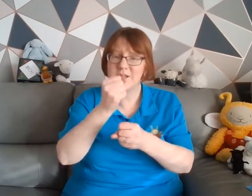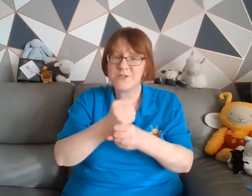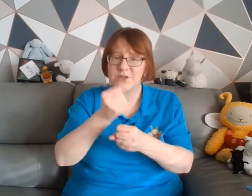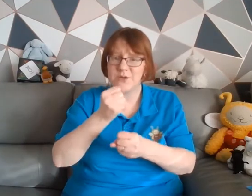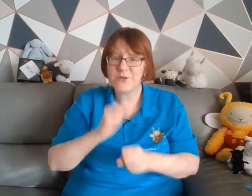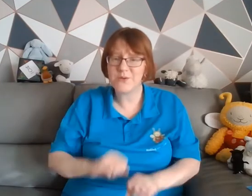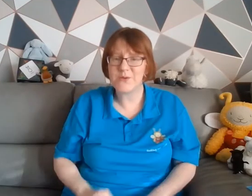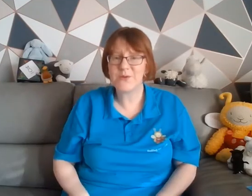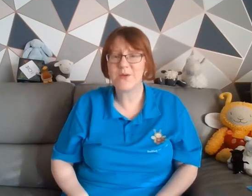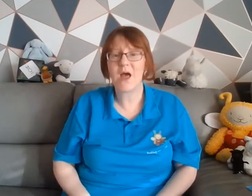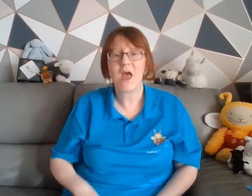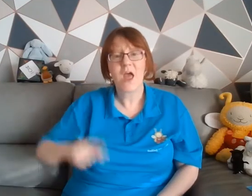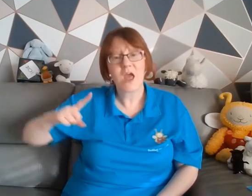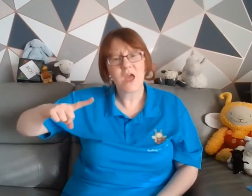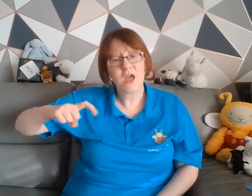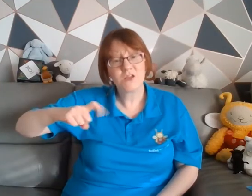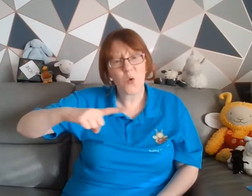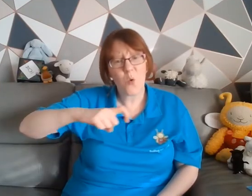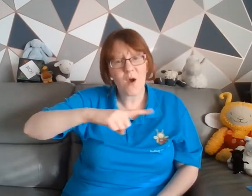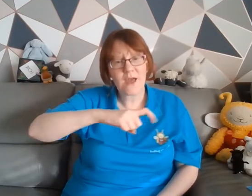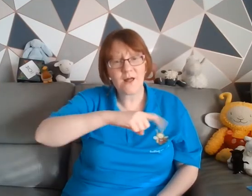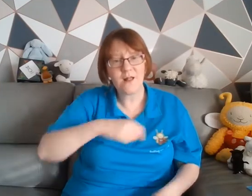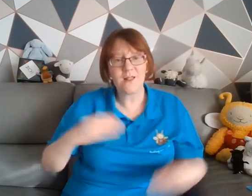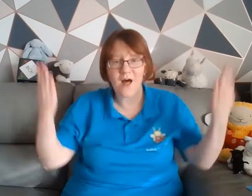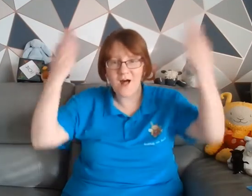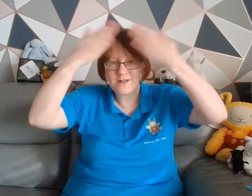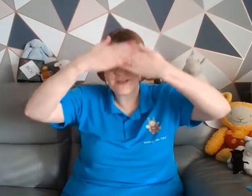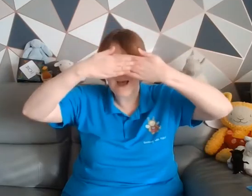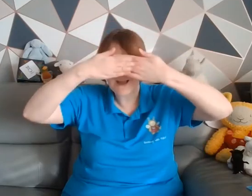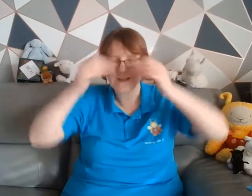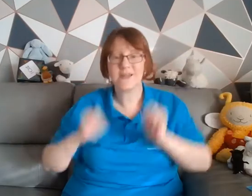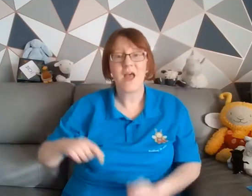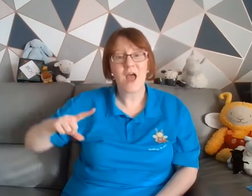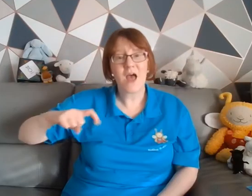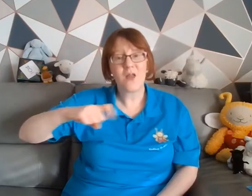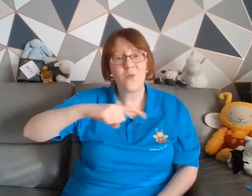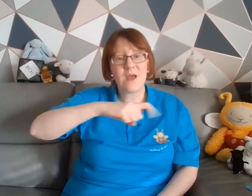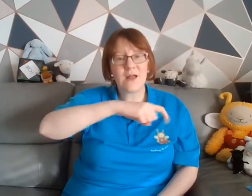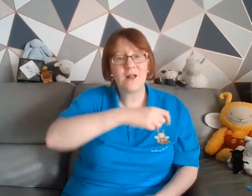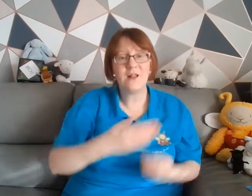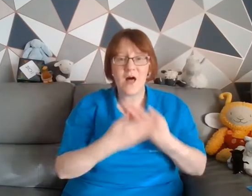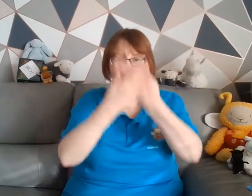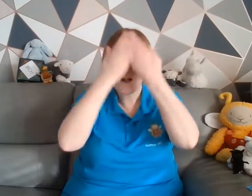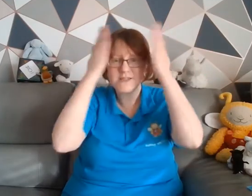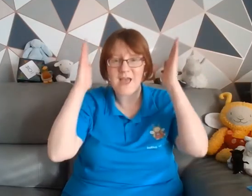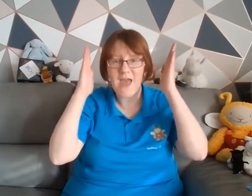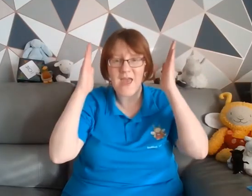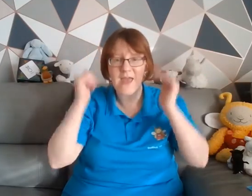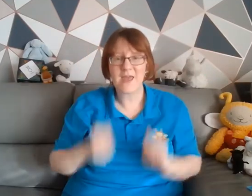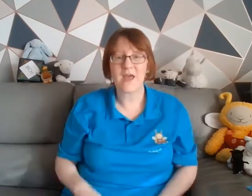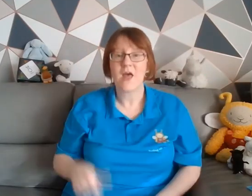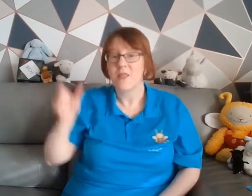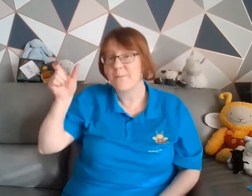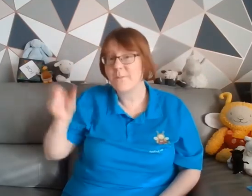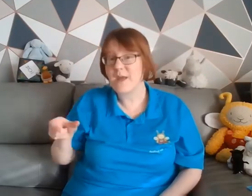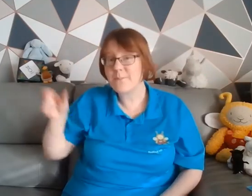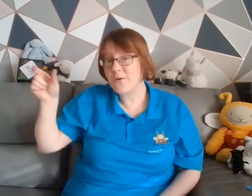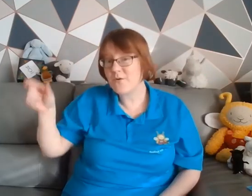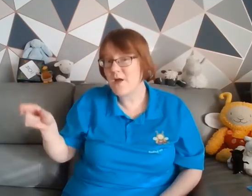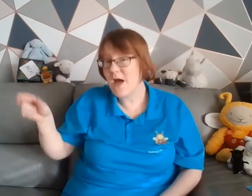do is wiggle all night and wiggle all day. People